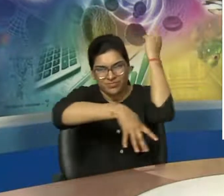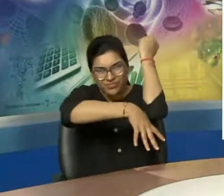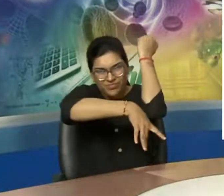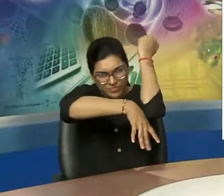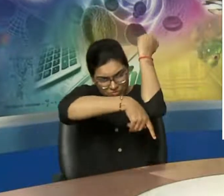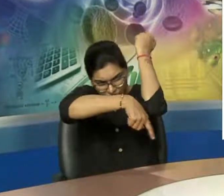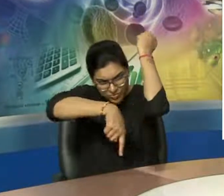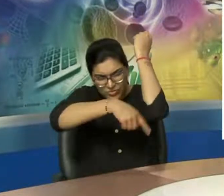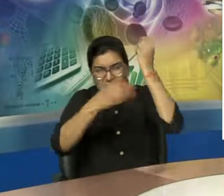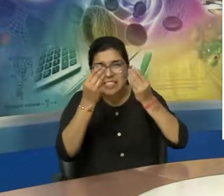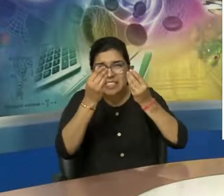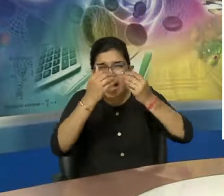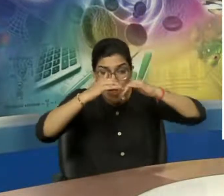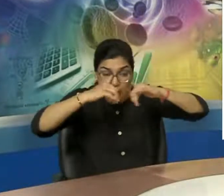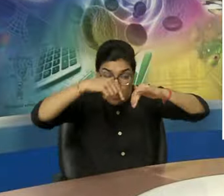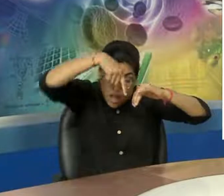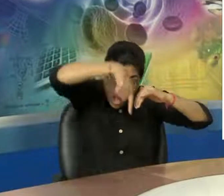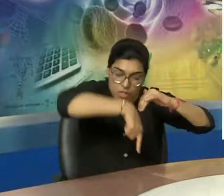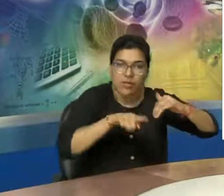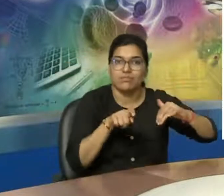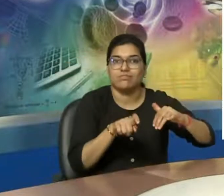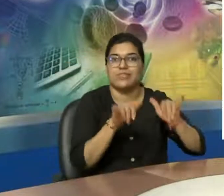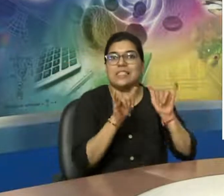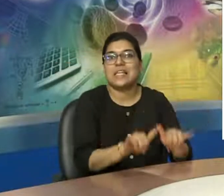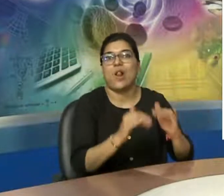on the root side, or you can say the soil.